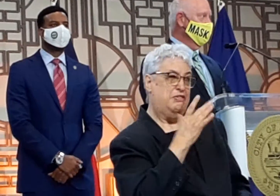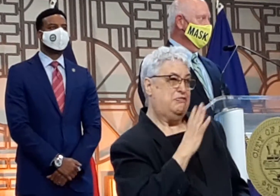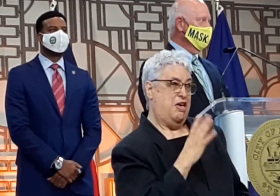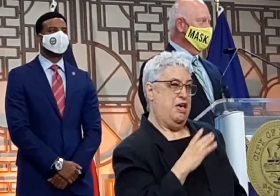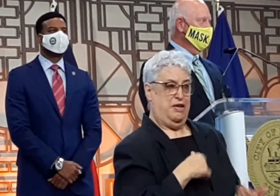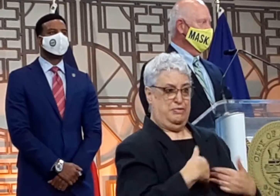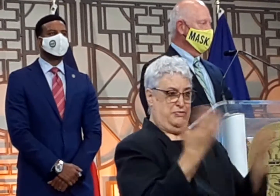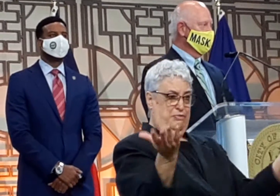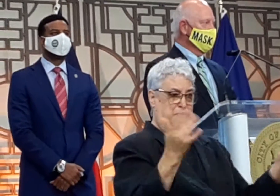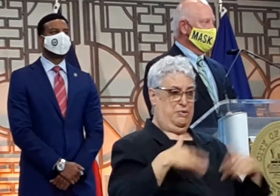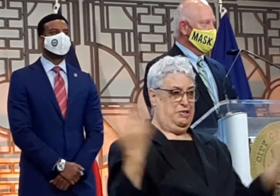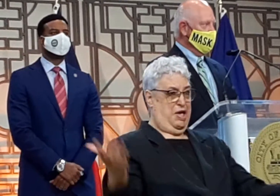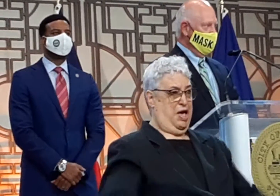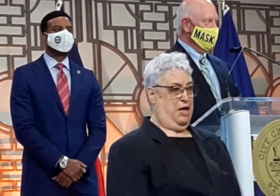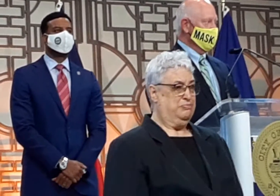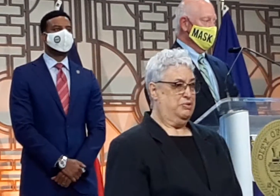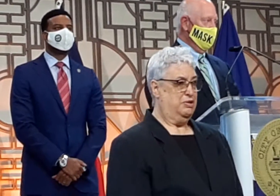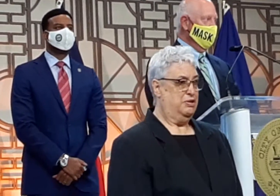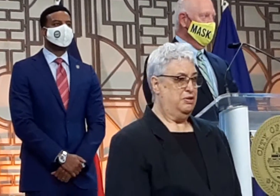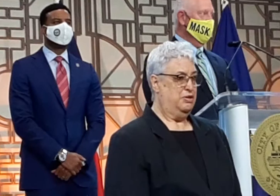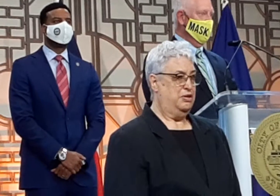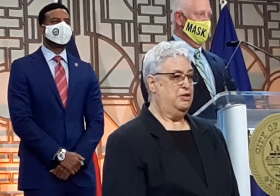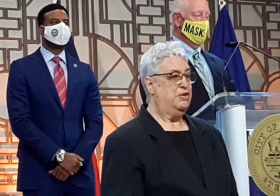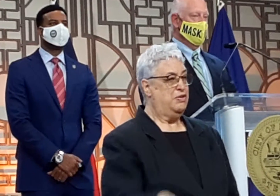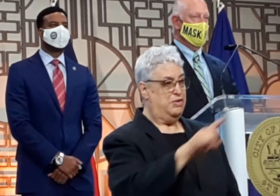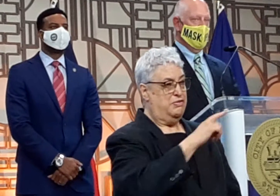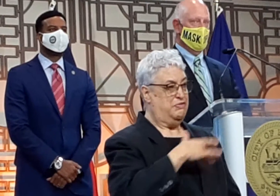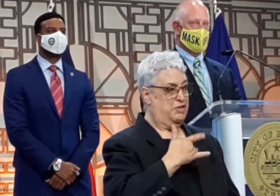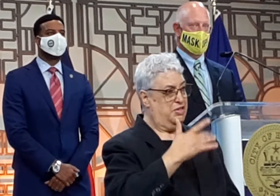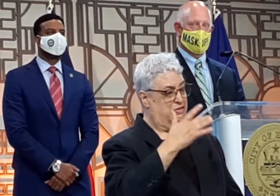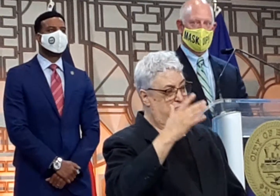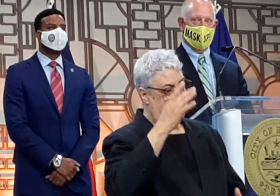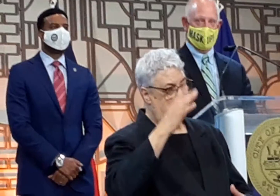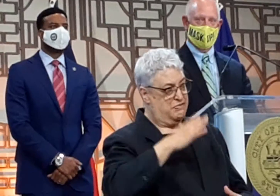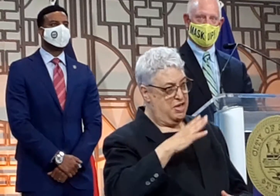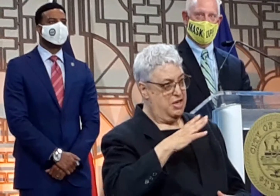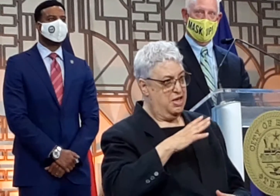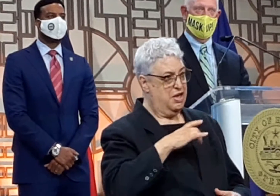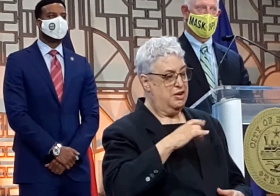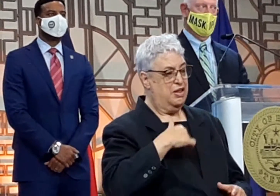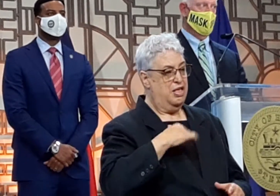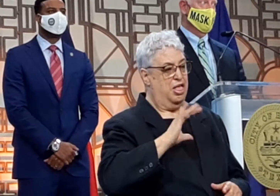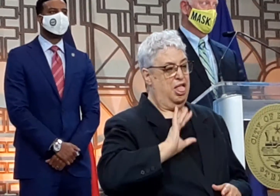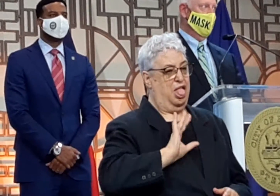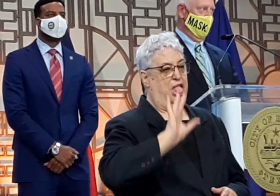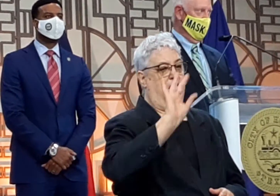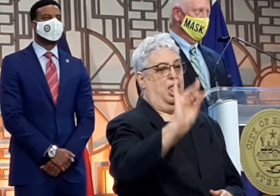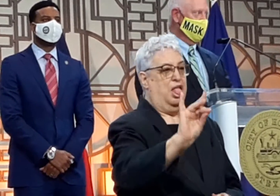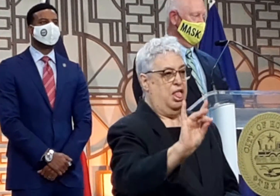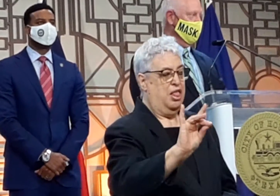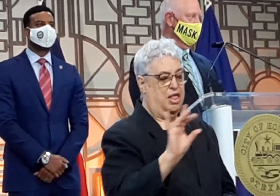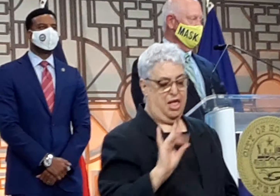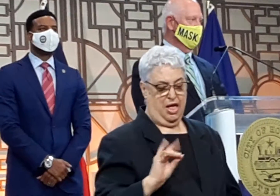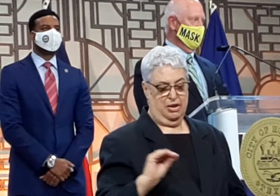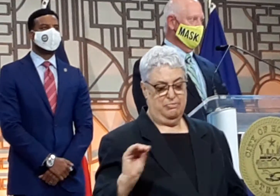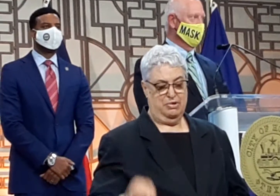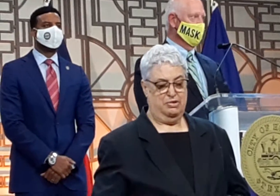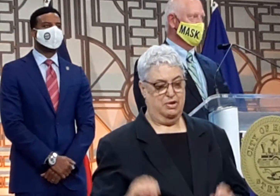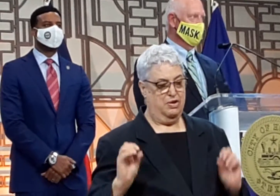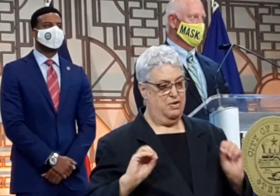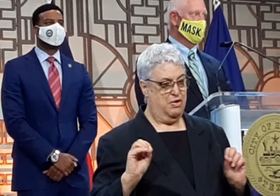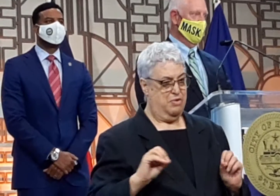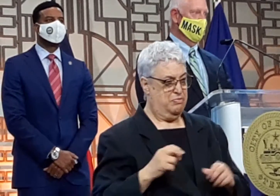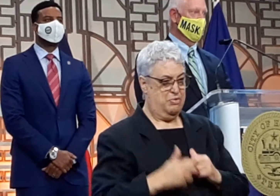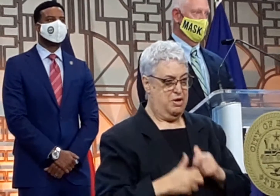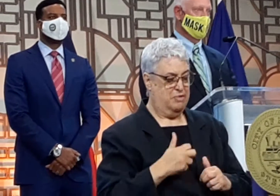fine. The problem is that while you feel fine, you may be somebody who's infected and spreading. You may be one of that 80% who has minimal or